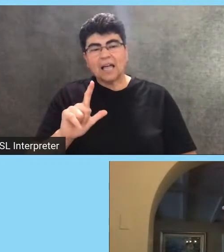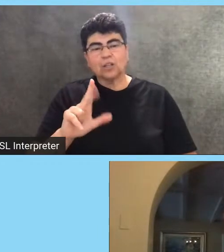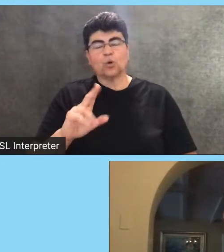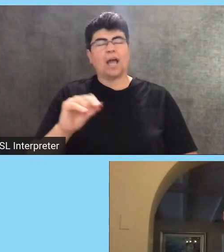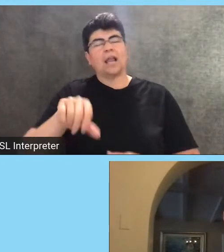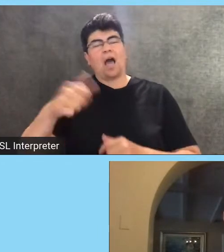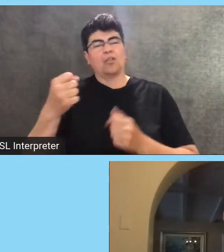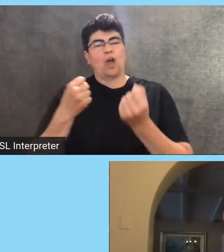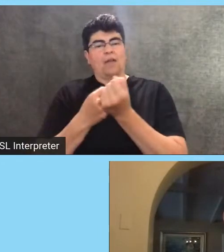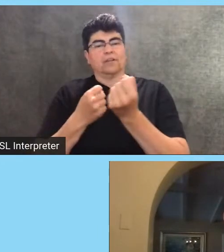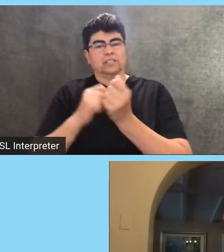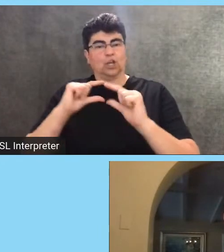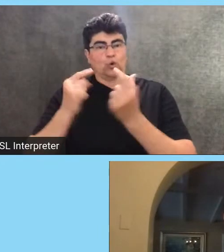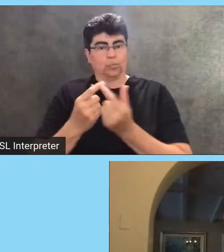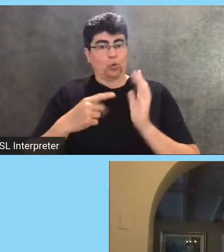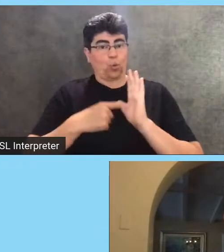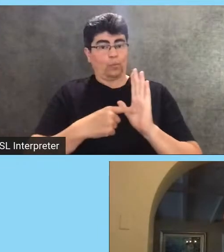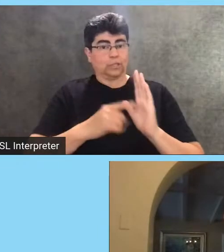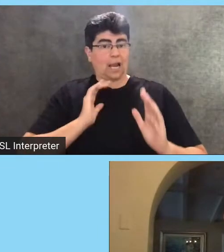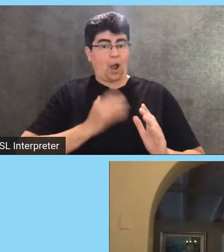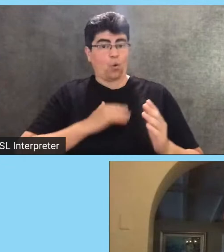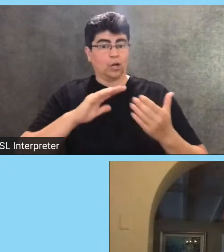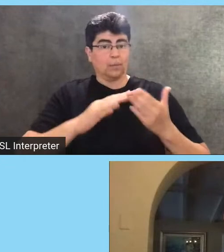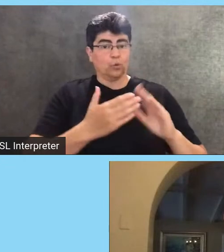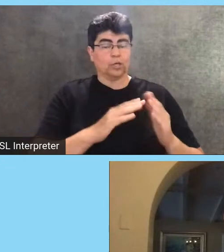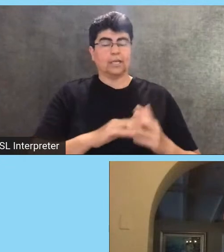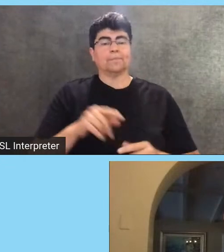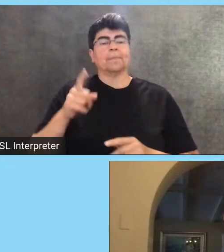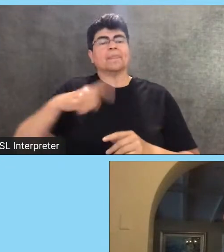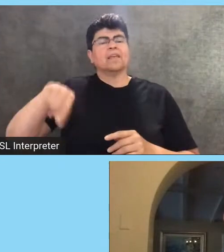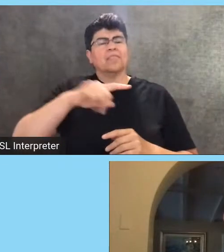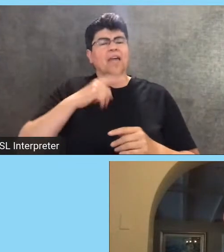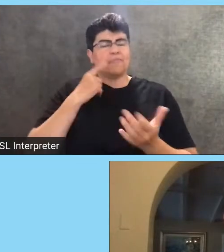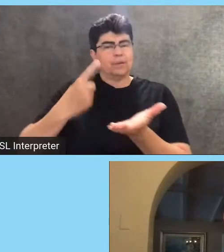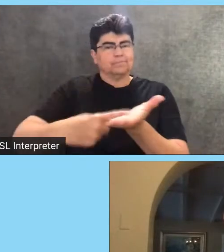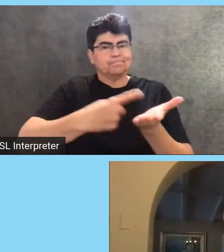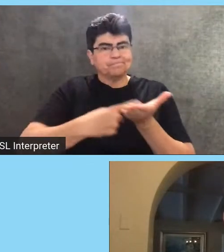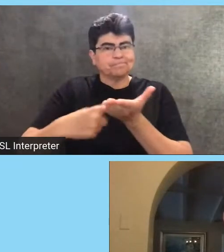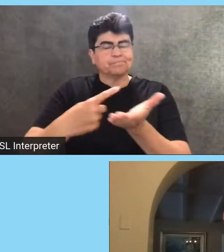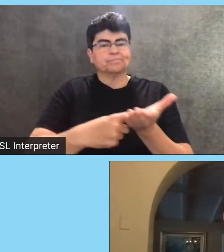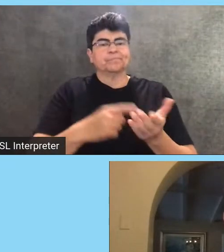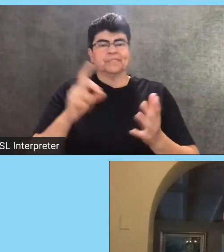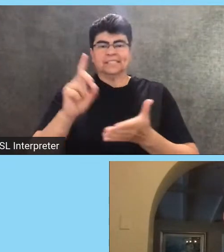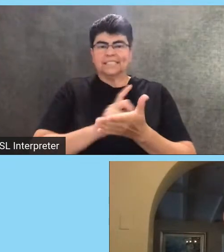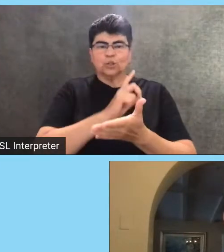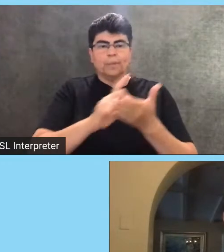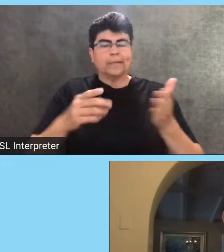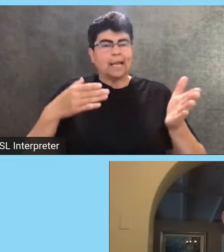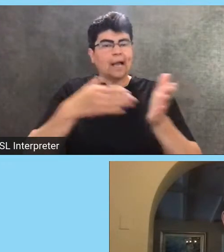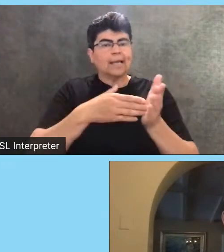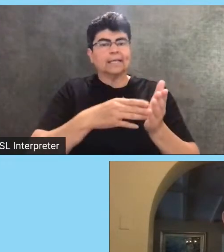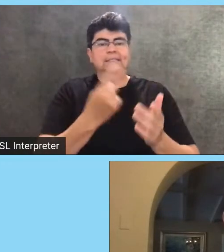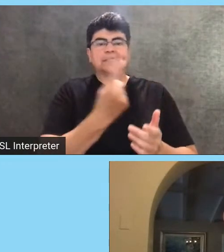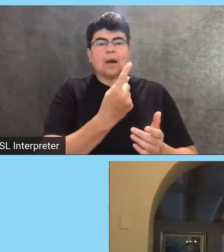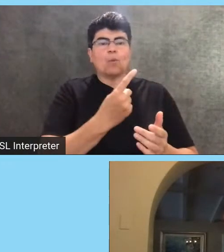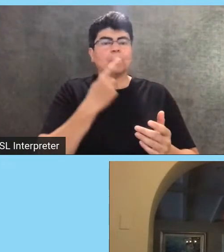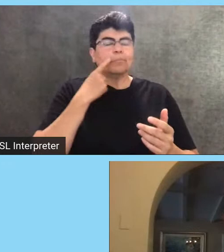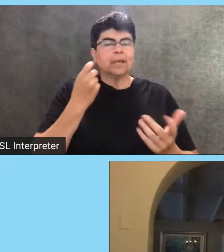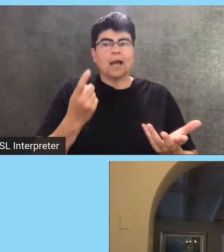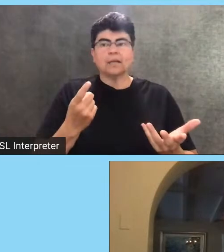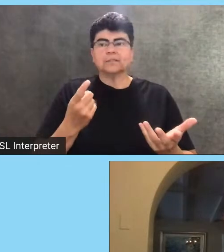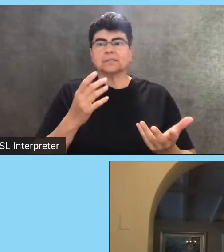advocacy groups representing our community have been arguing that discriminating against someone